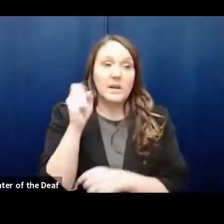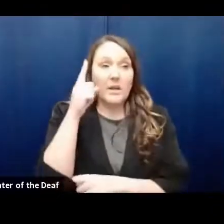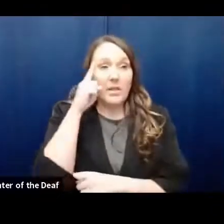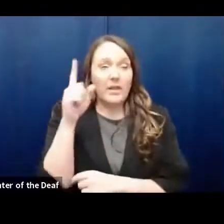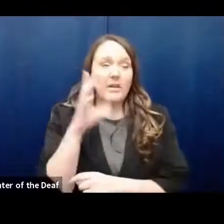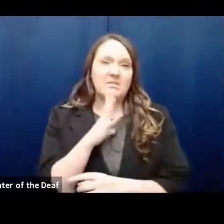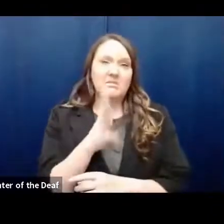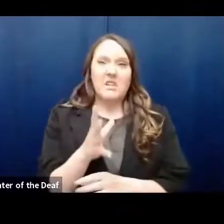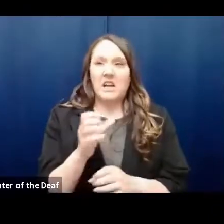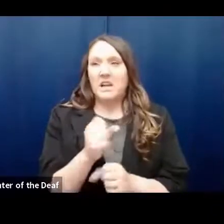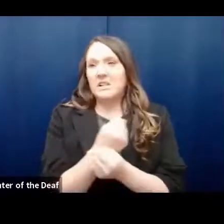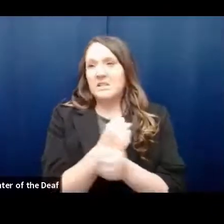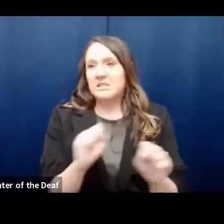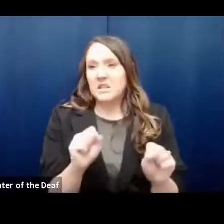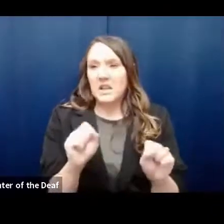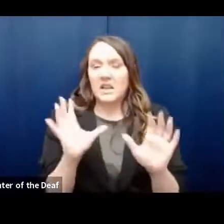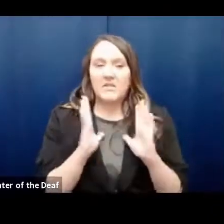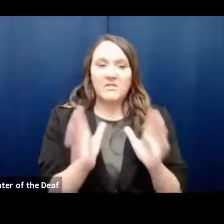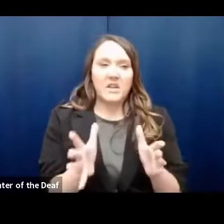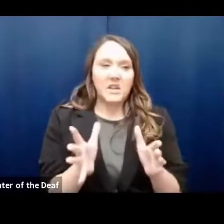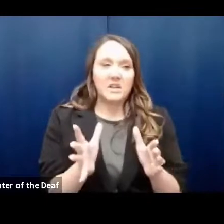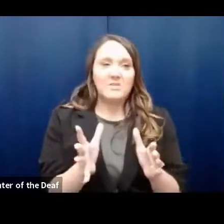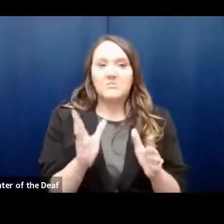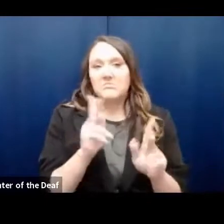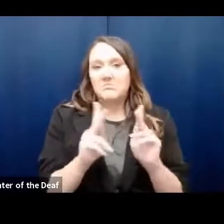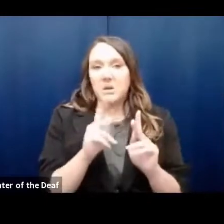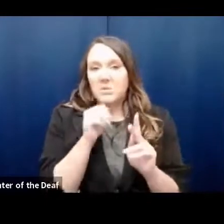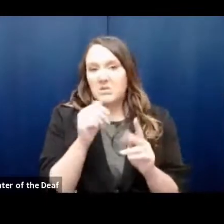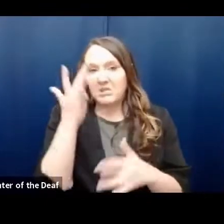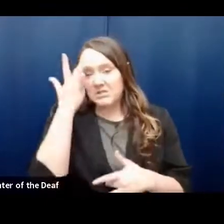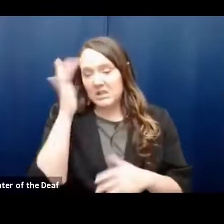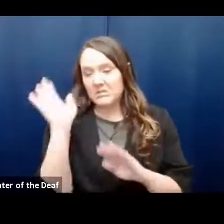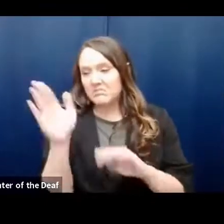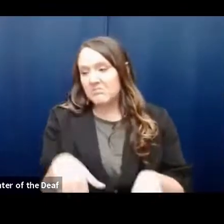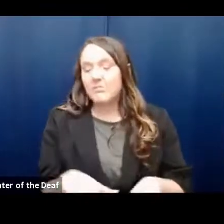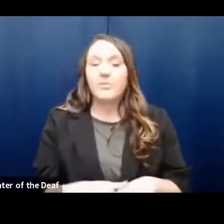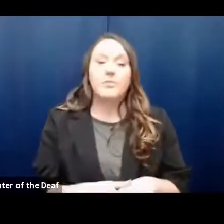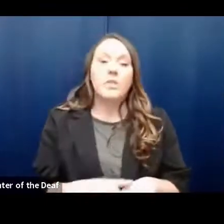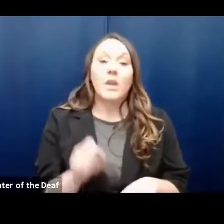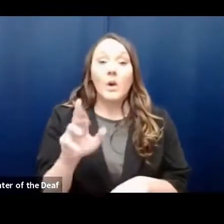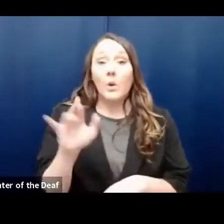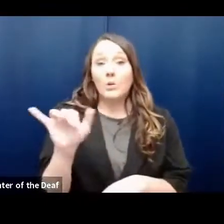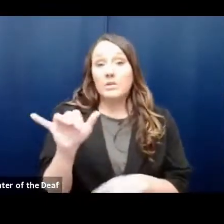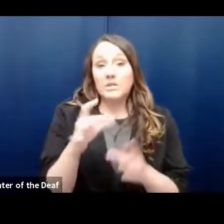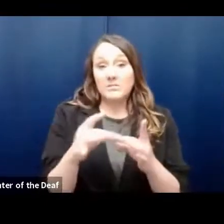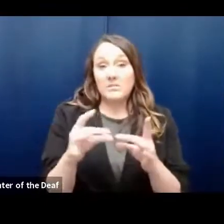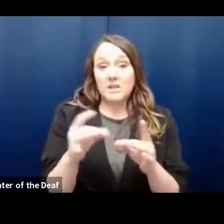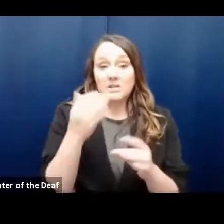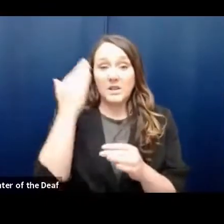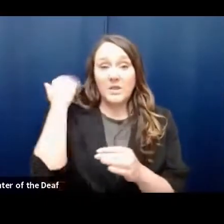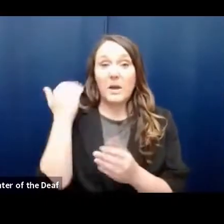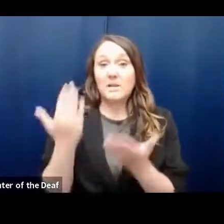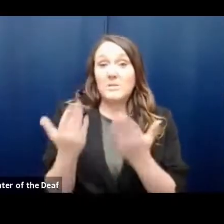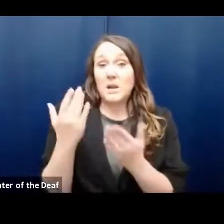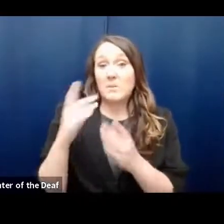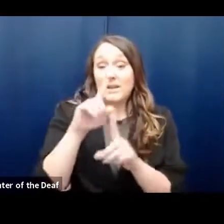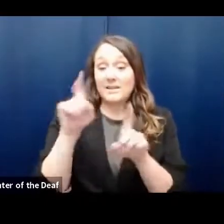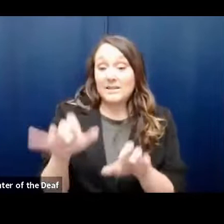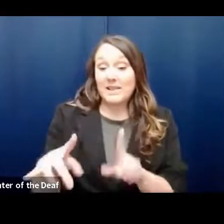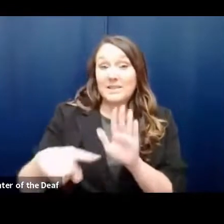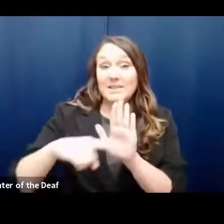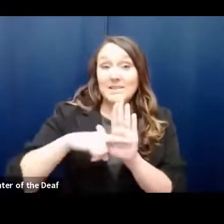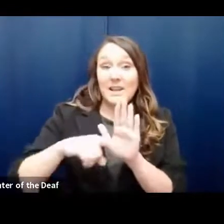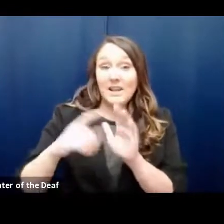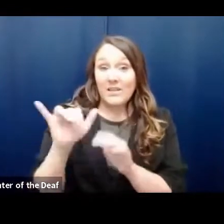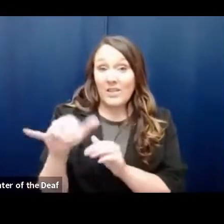where they think, oh, those people haven't had it, or does somebody even, just like we have talked about in the past, they might have been tested negative that day,